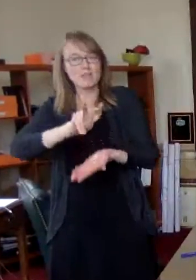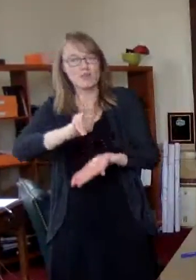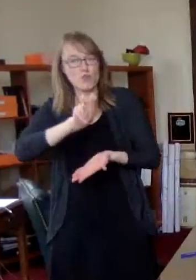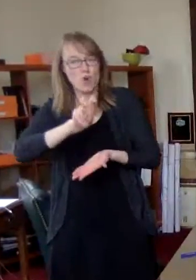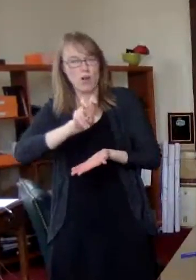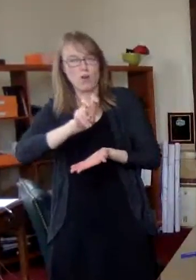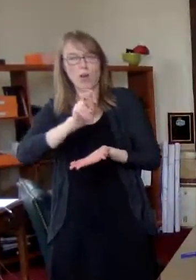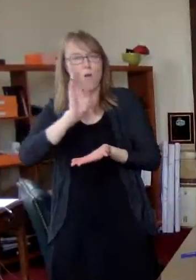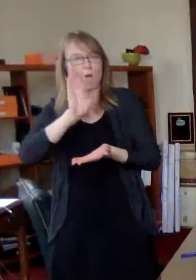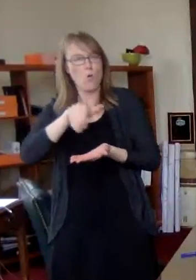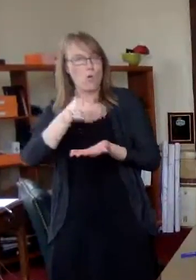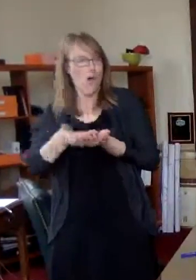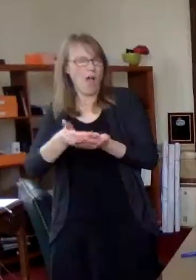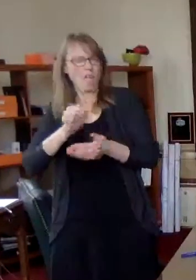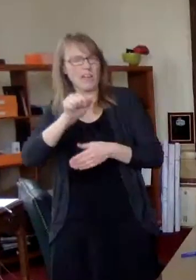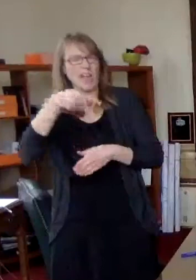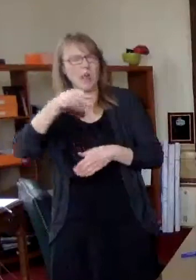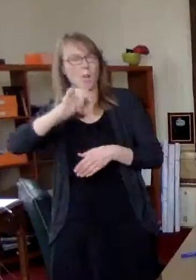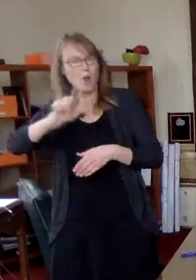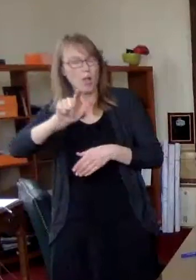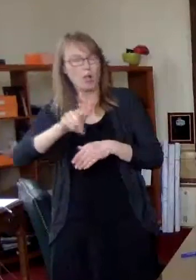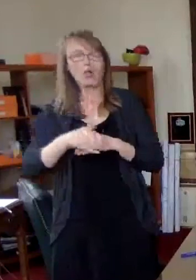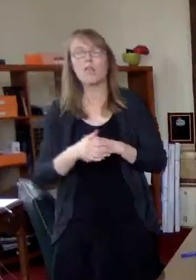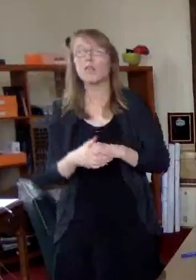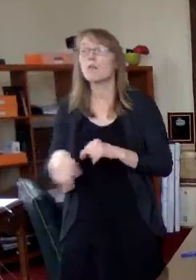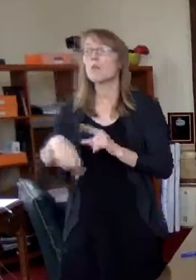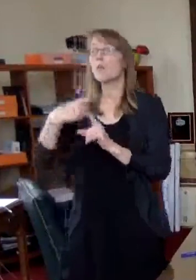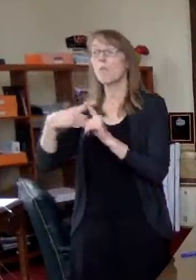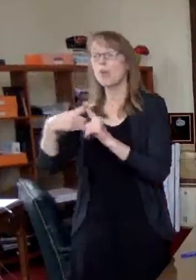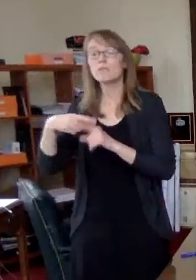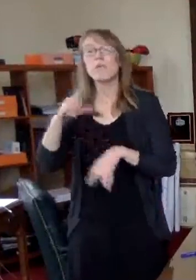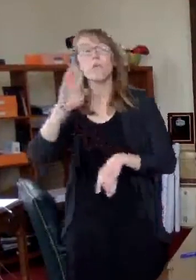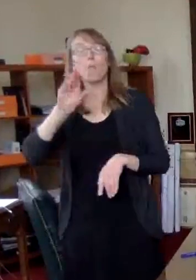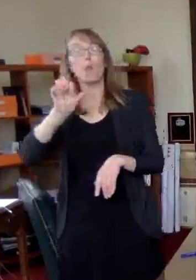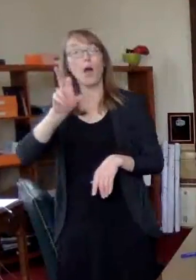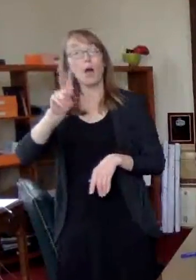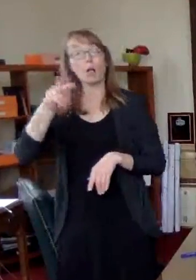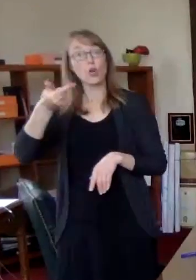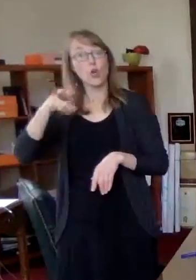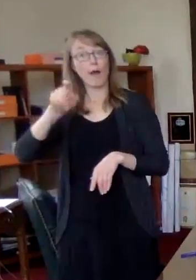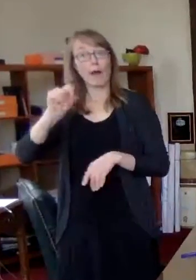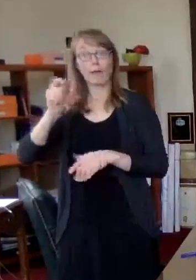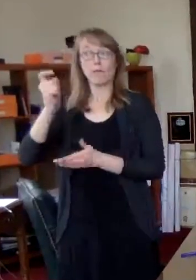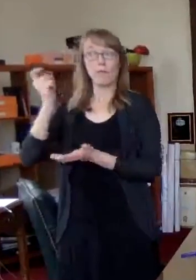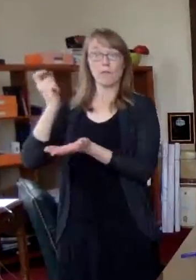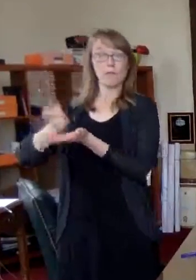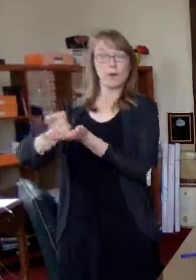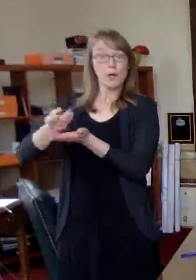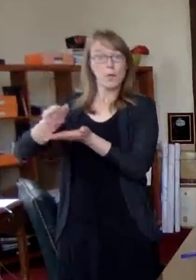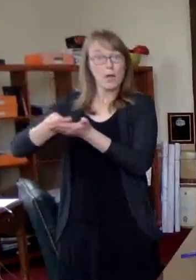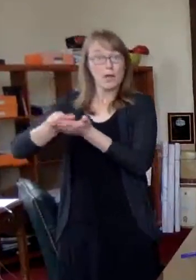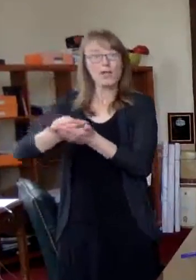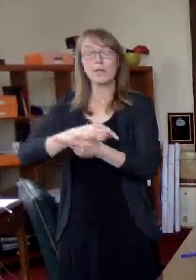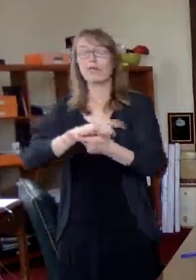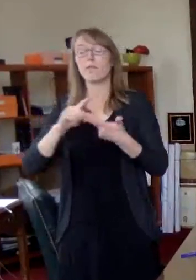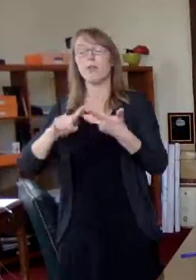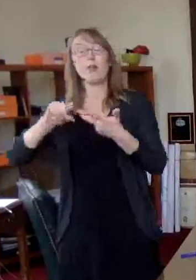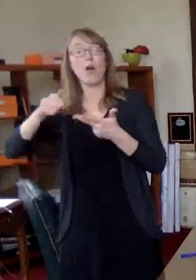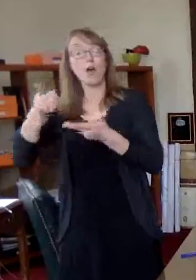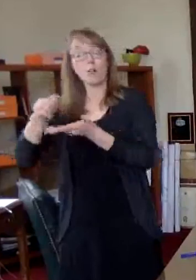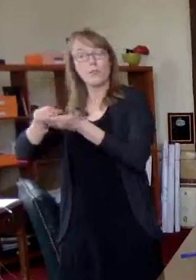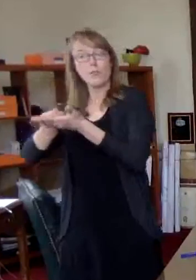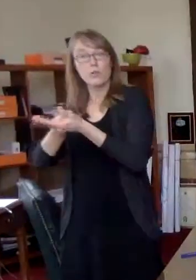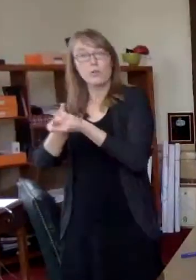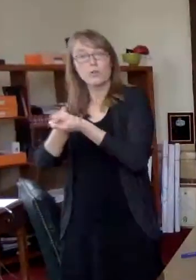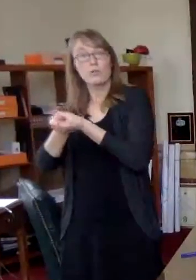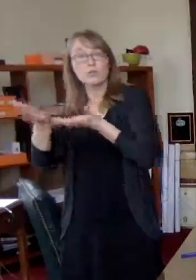In addition to that, we should get additional block grant money, additional money for homeless services, and additional money to reimburse the city for